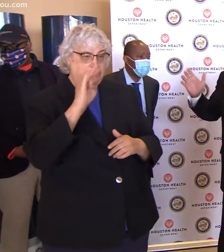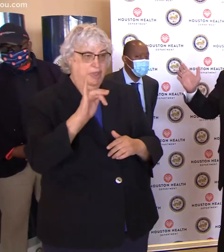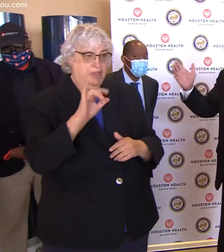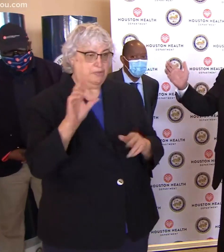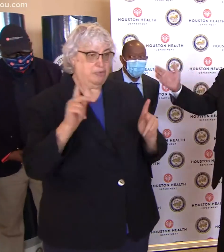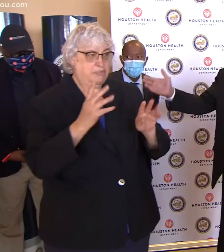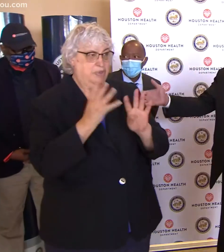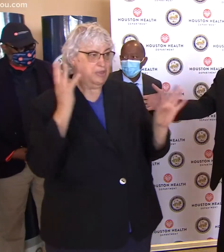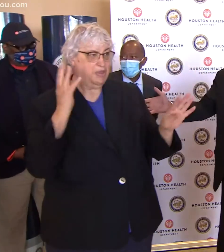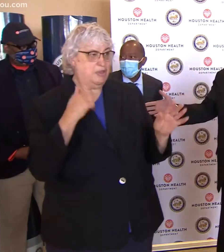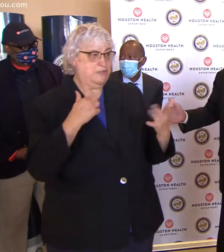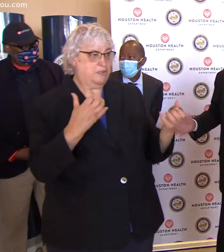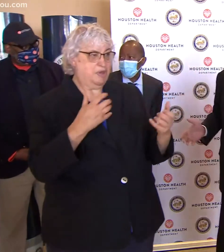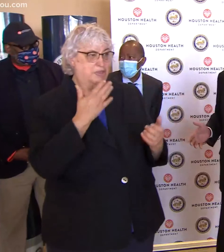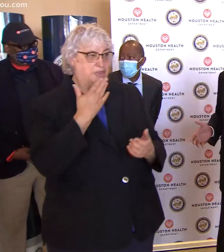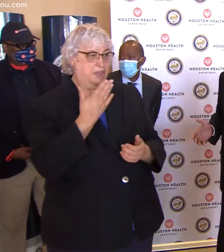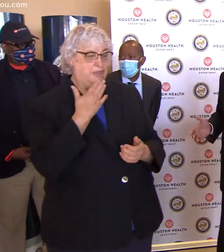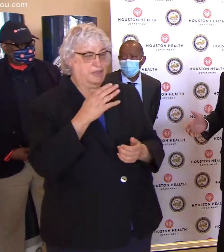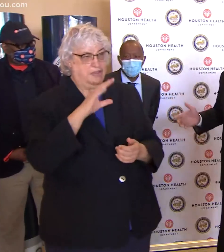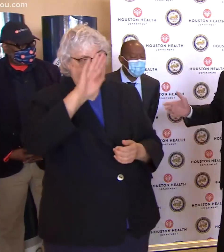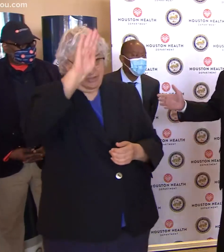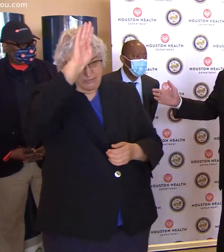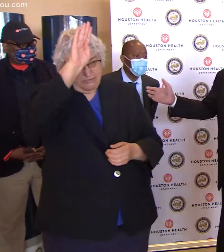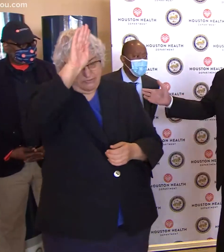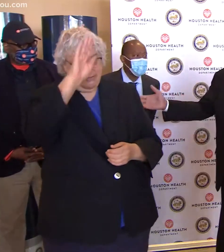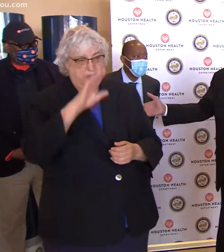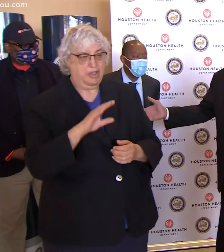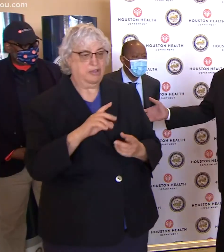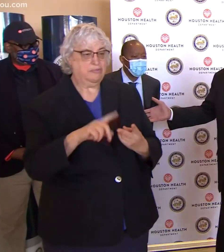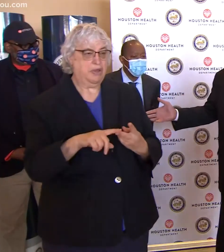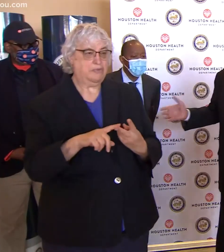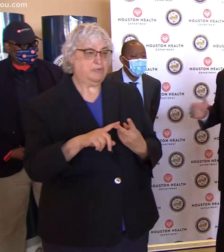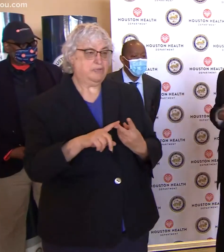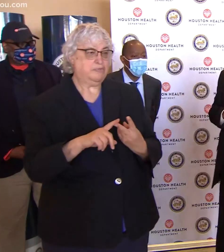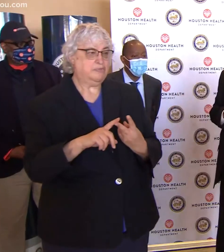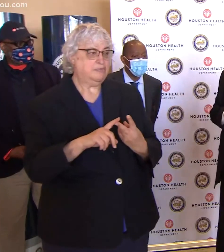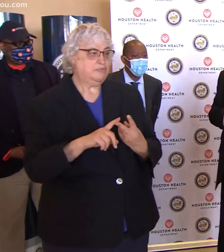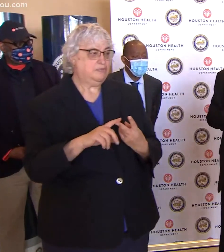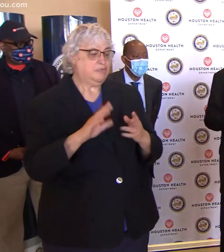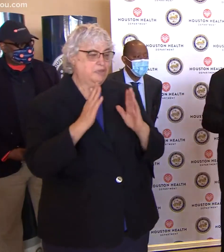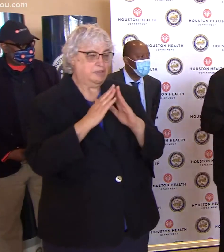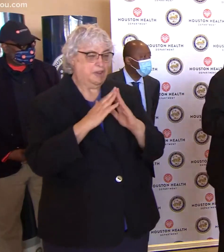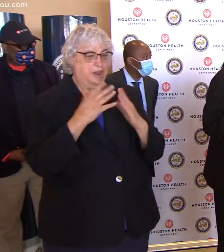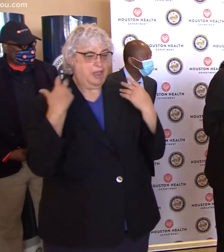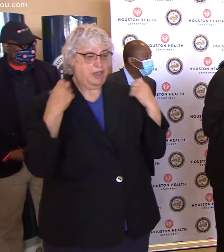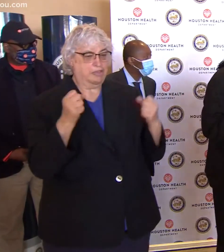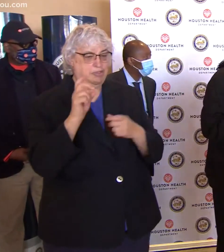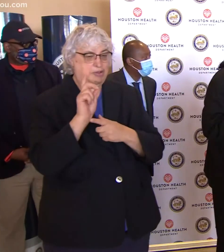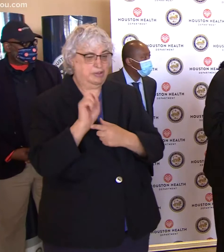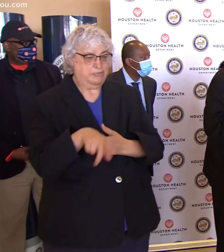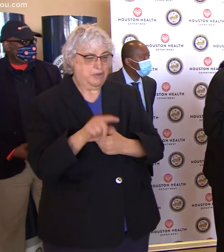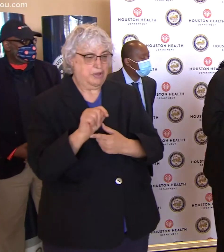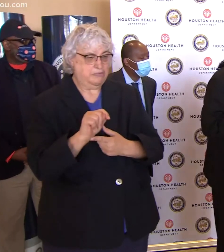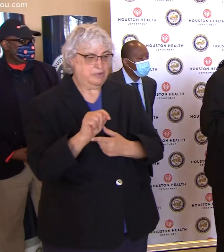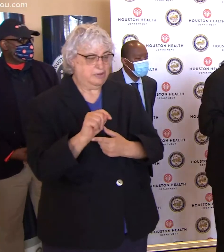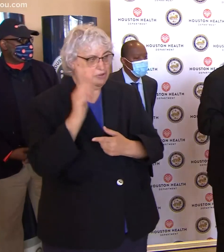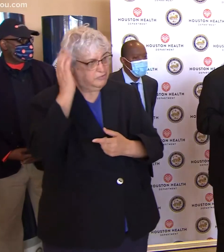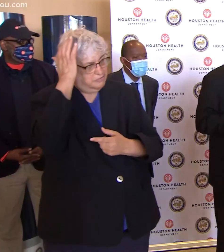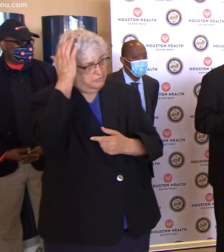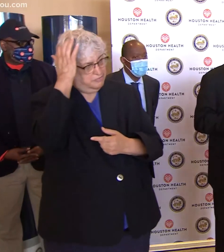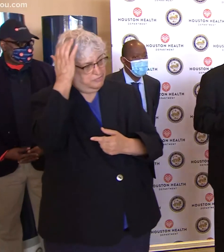in line. I too would like to thank the fire department. I'd like to thank the city health department, the